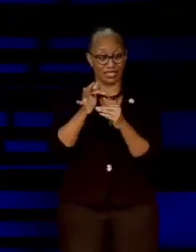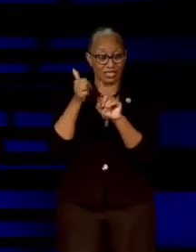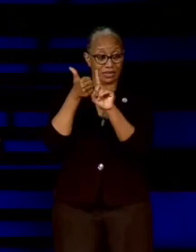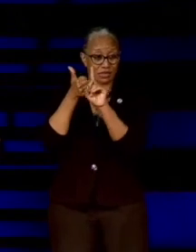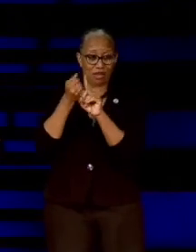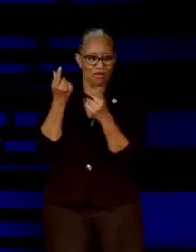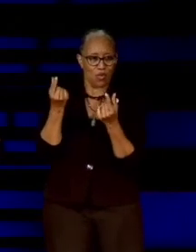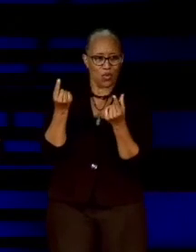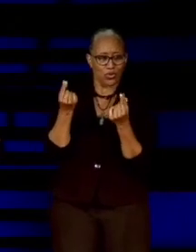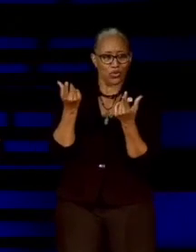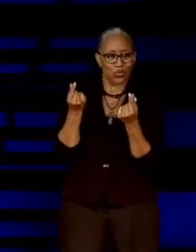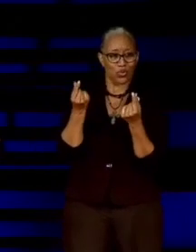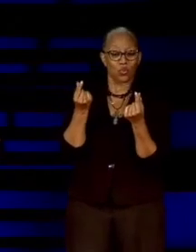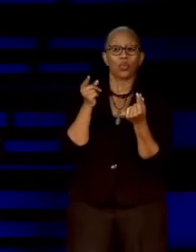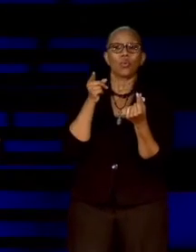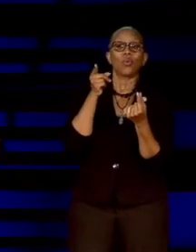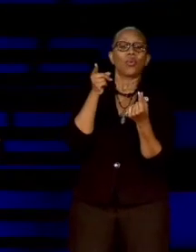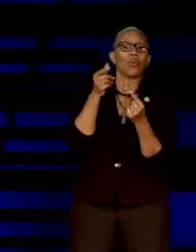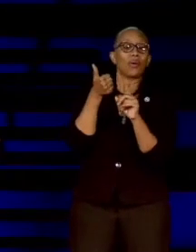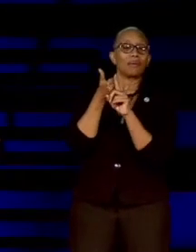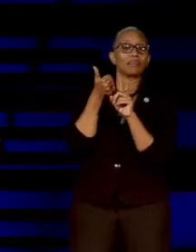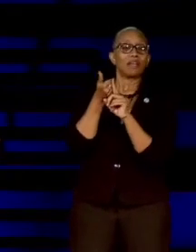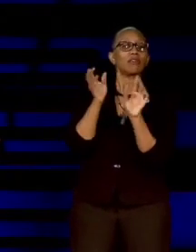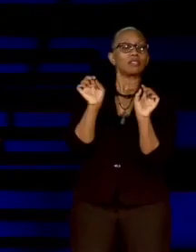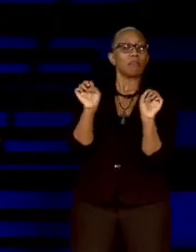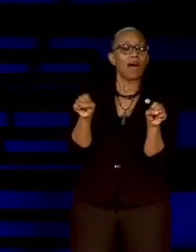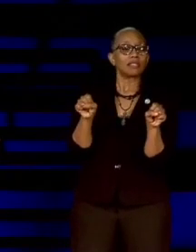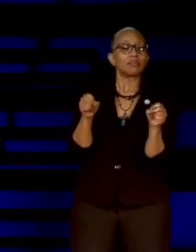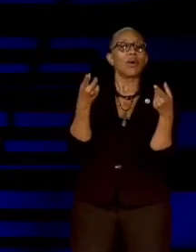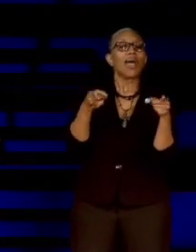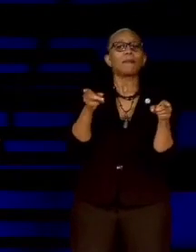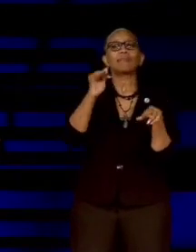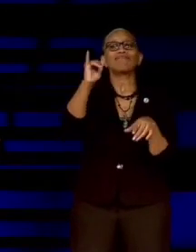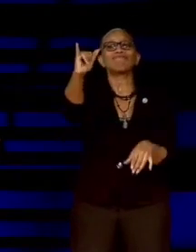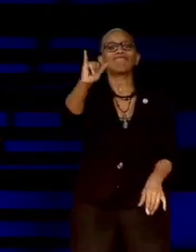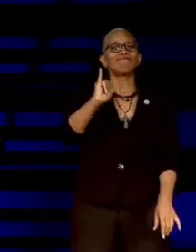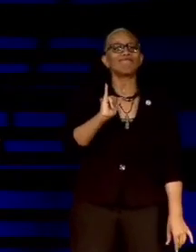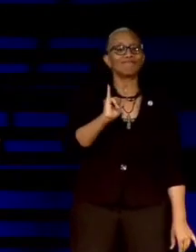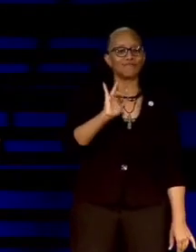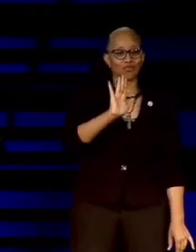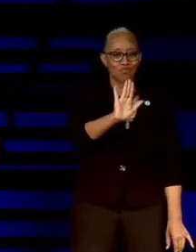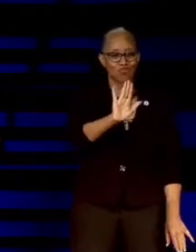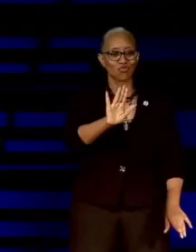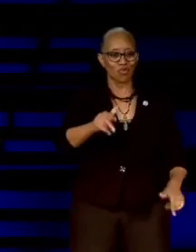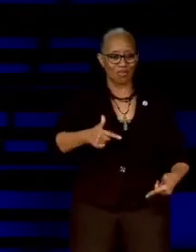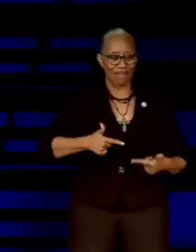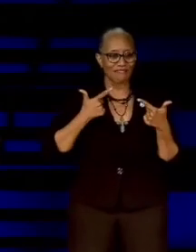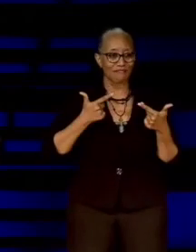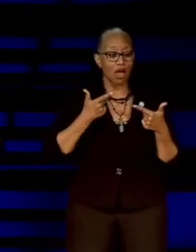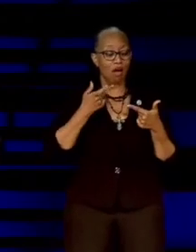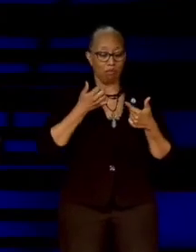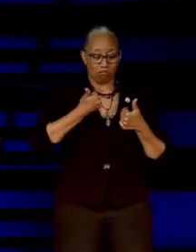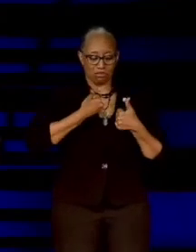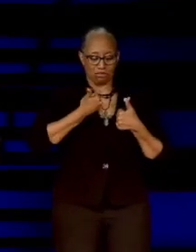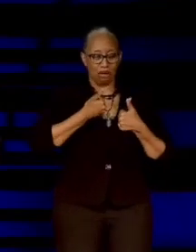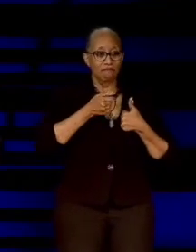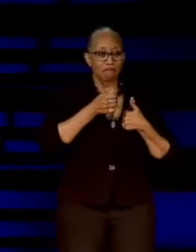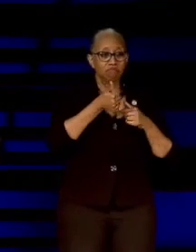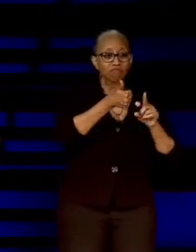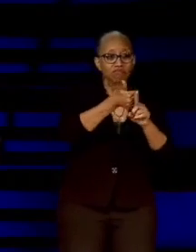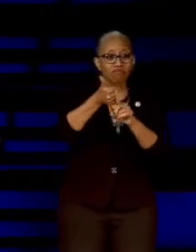did, it is possible to be done in your life. That as you go higher in